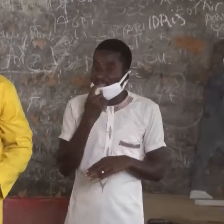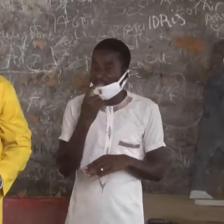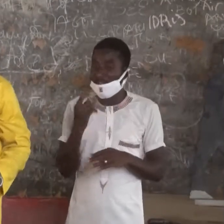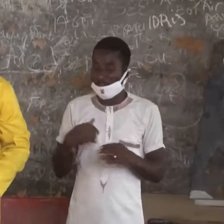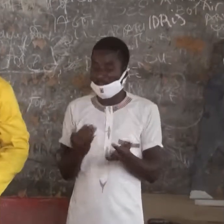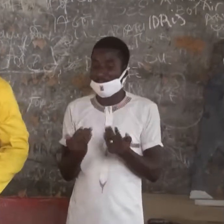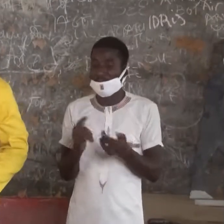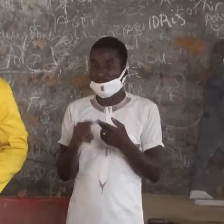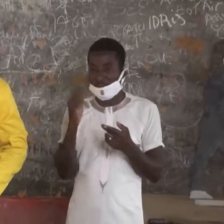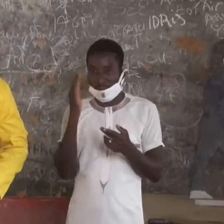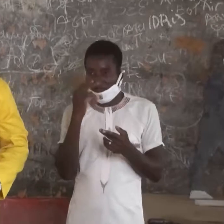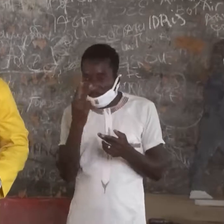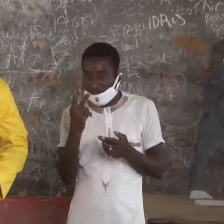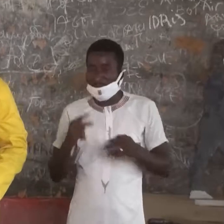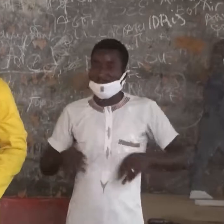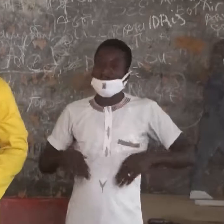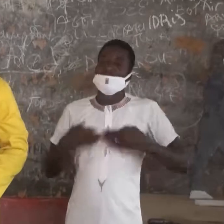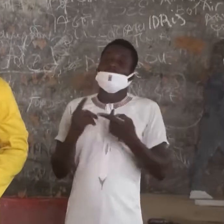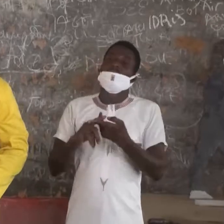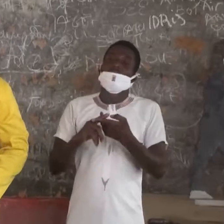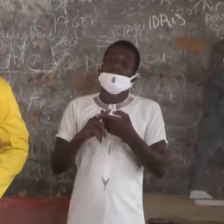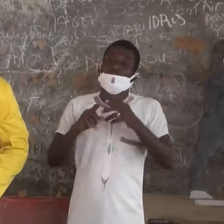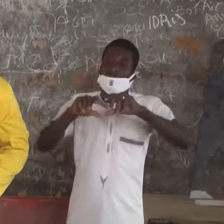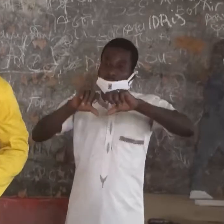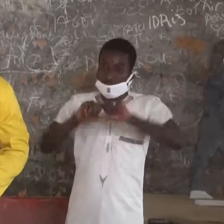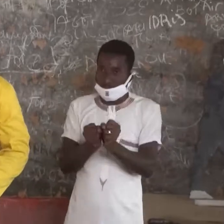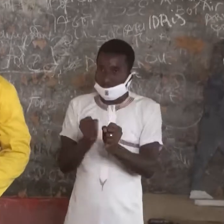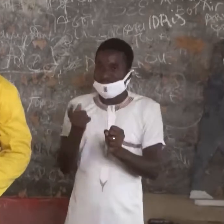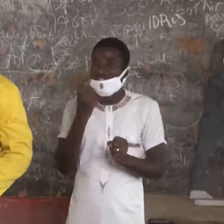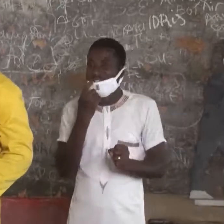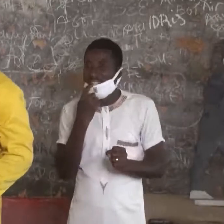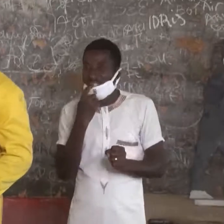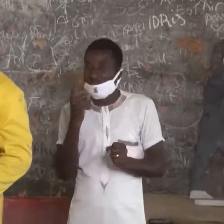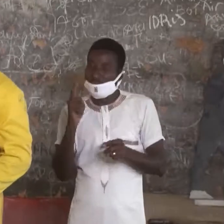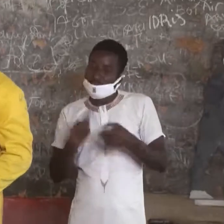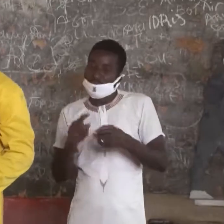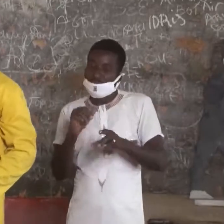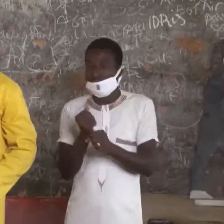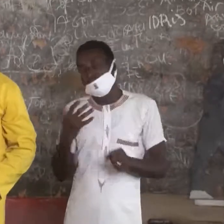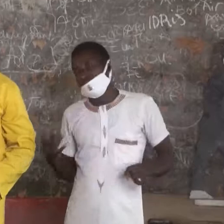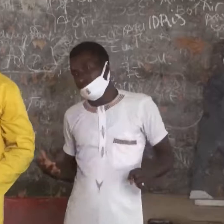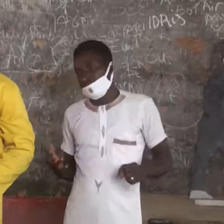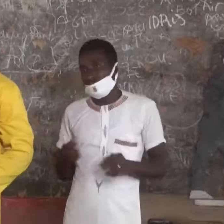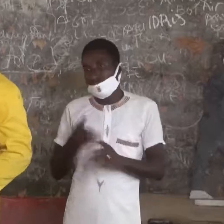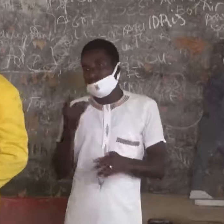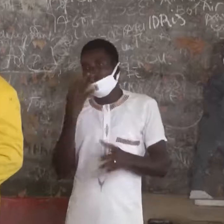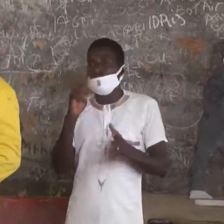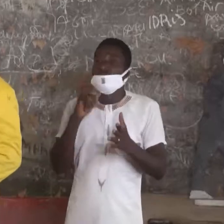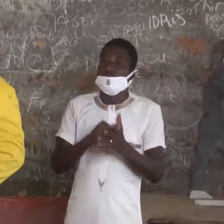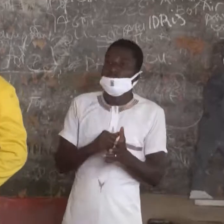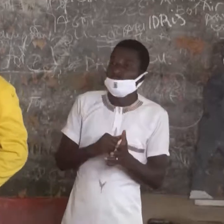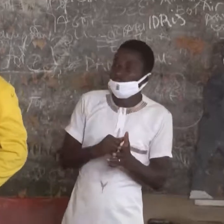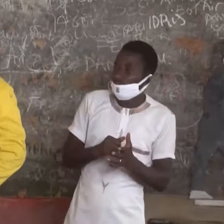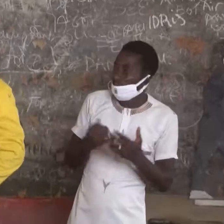to carry out a successful fitting exercise. Now, having read through the question on the